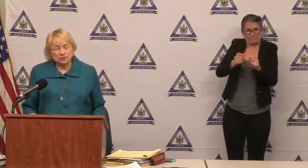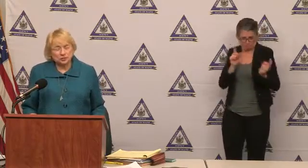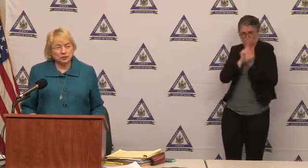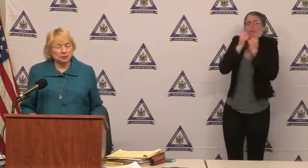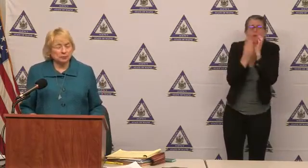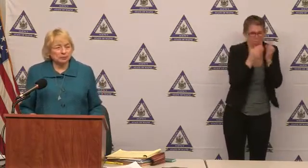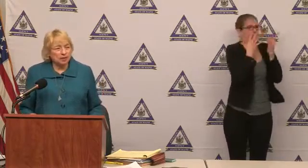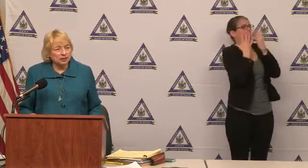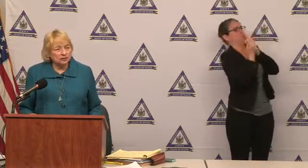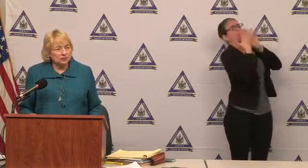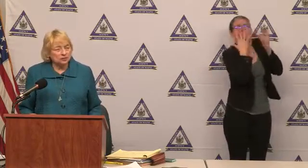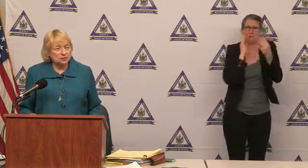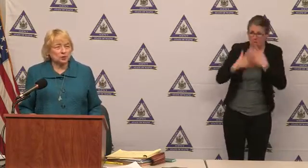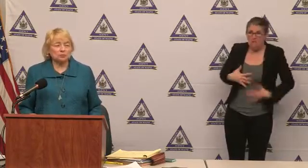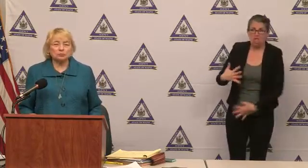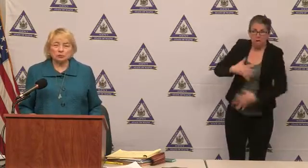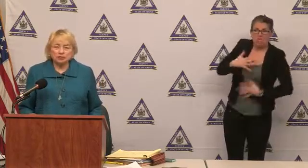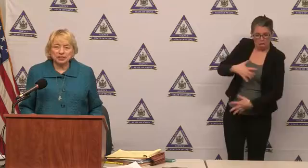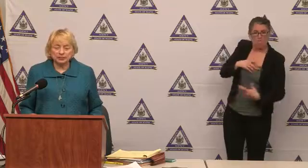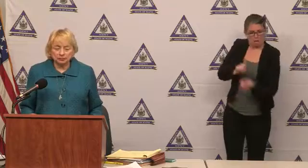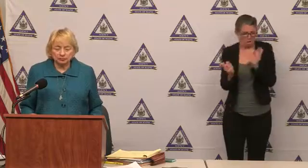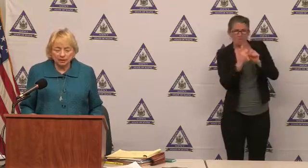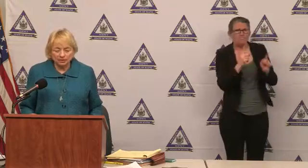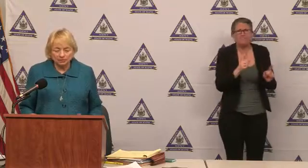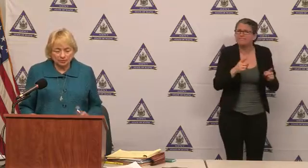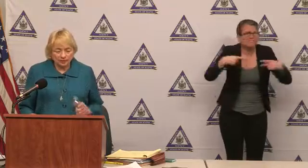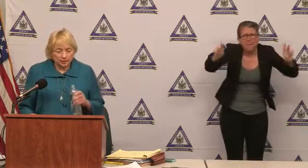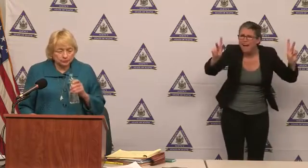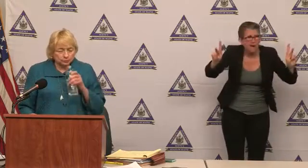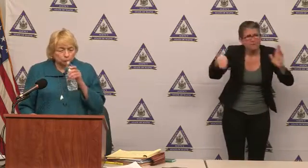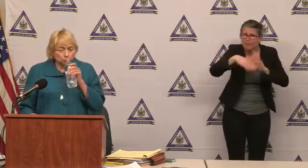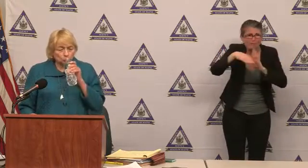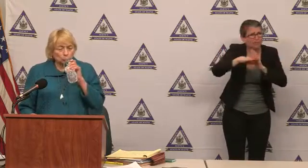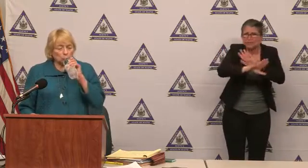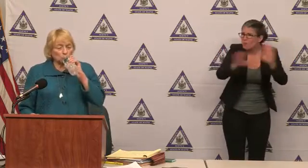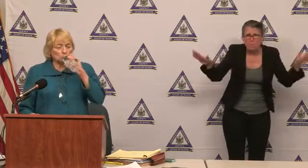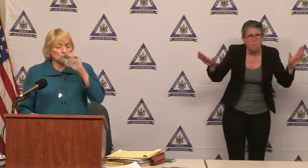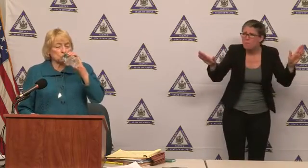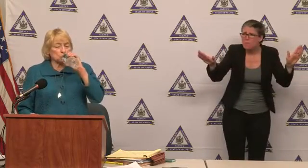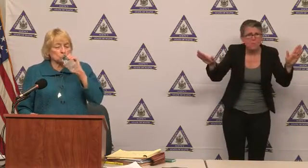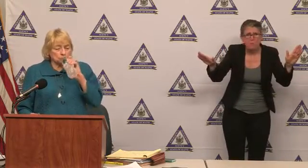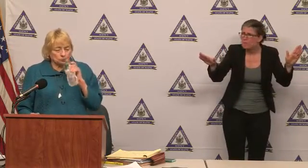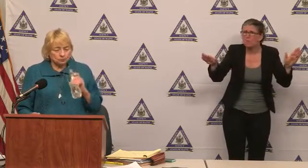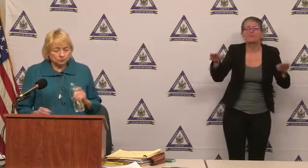kids enjoy and people of all ages enjoy, but we've got to prevent that for now.